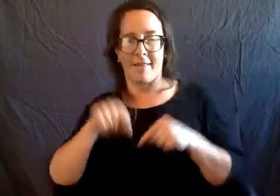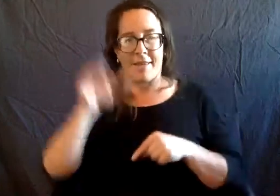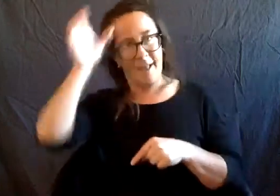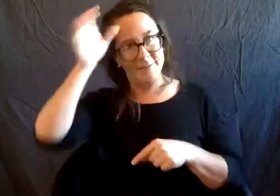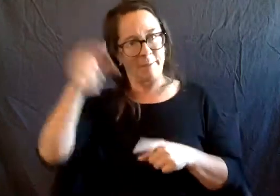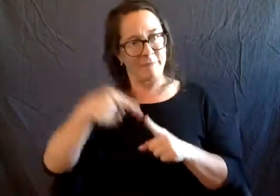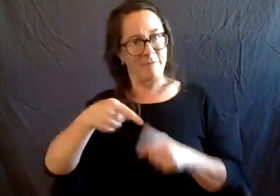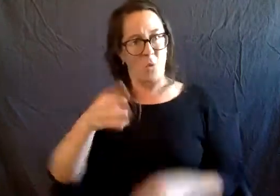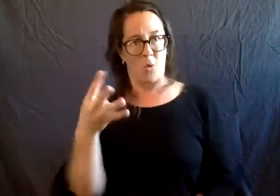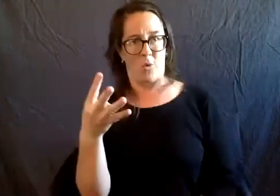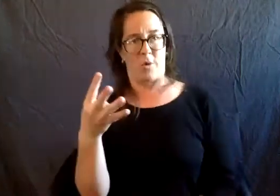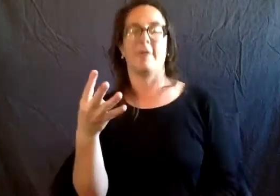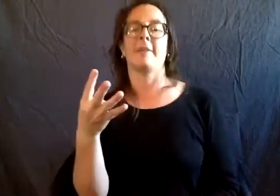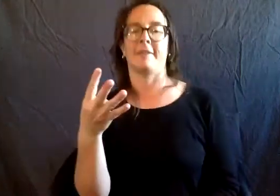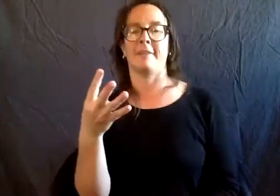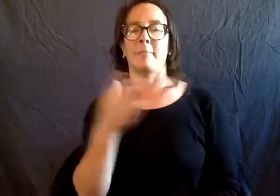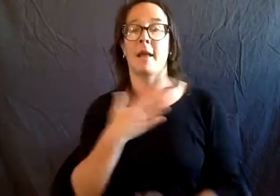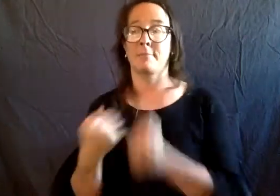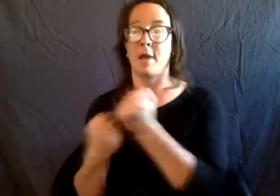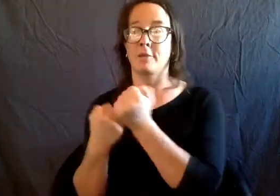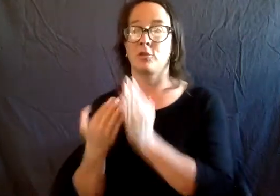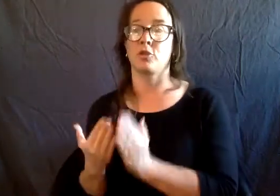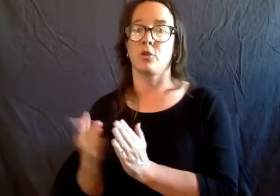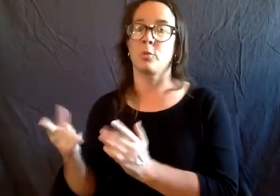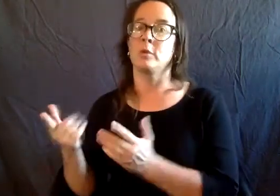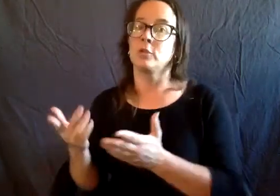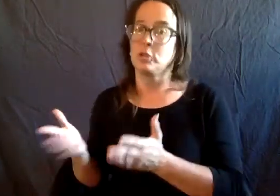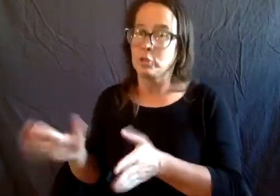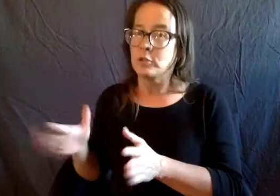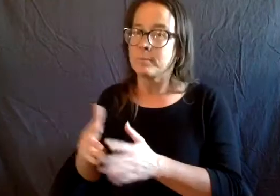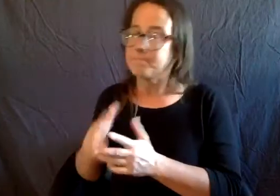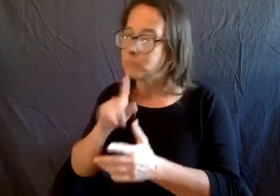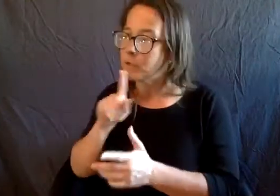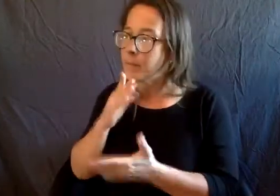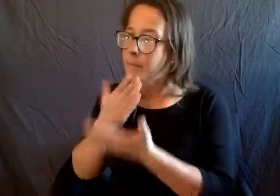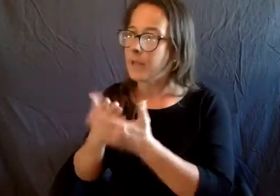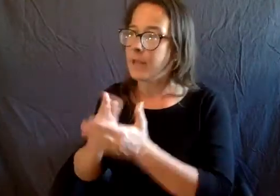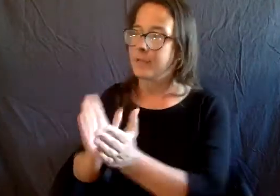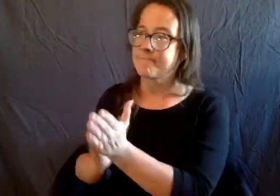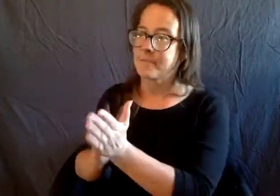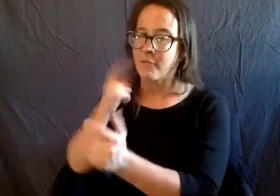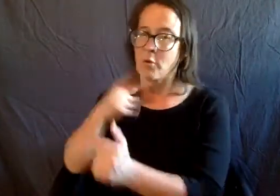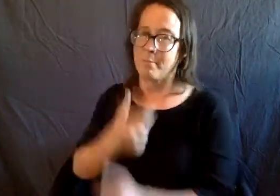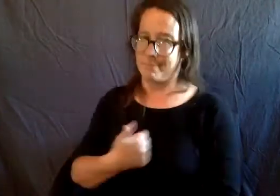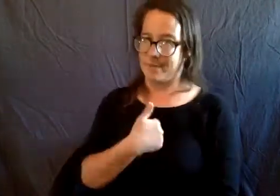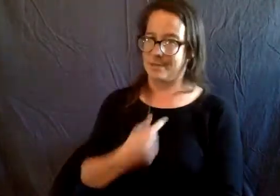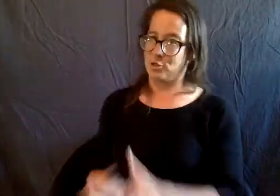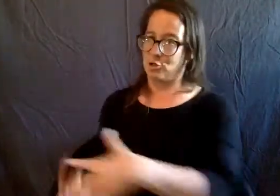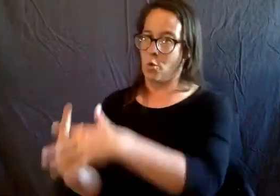participation. My sponsor was really big on me just showing up to things, so I did a whole lot of that. I said a whole lot of yes to a whole lot